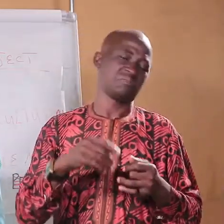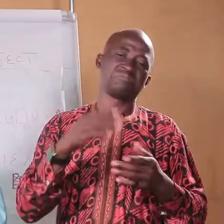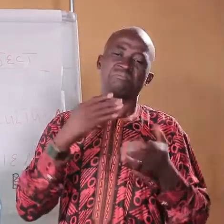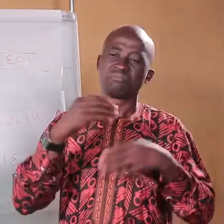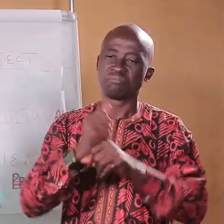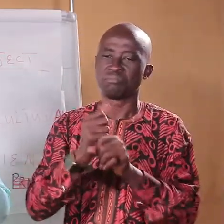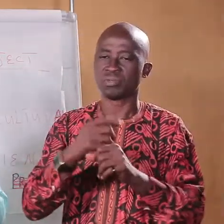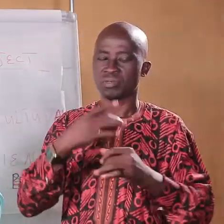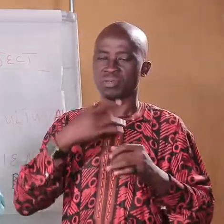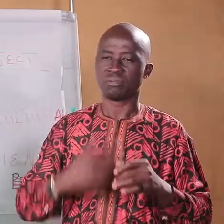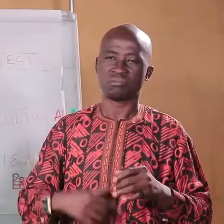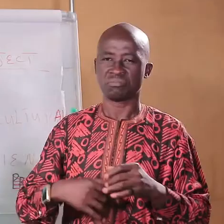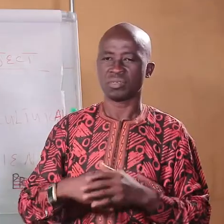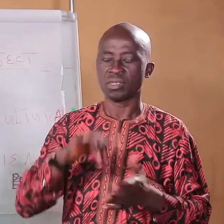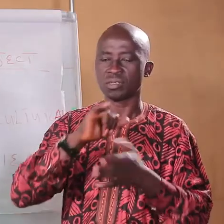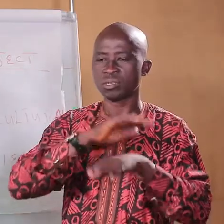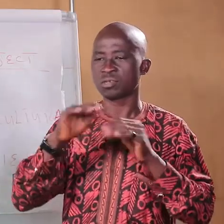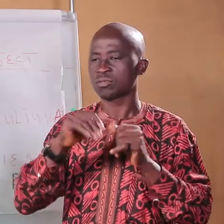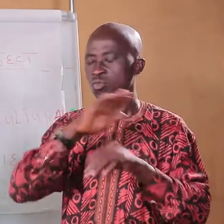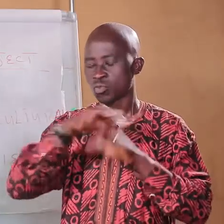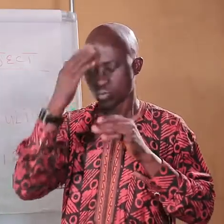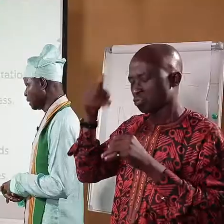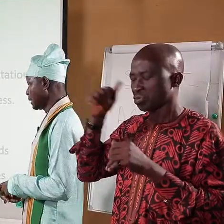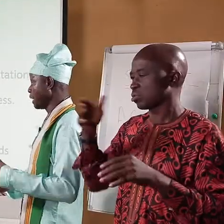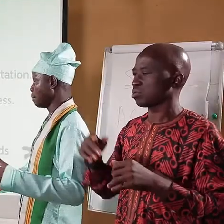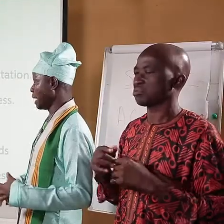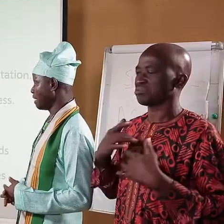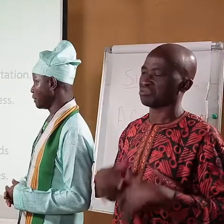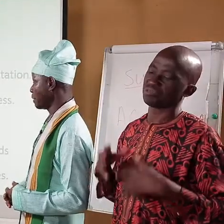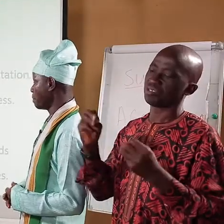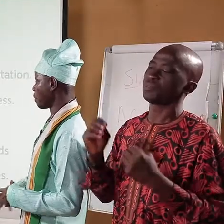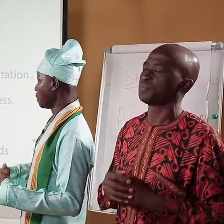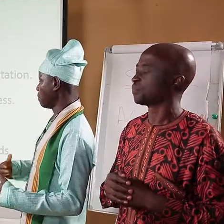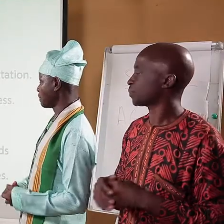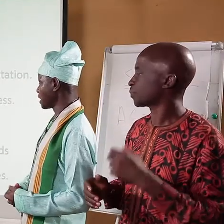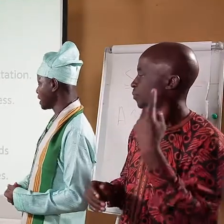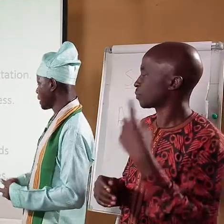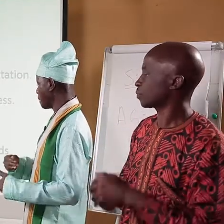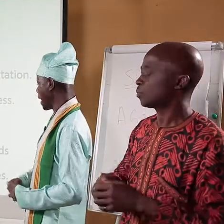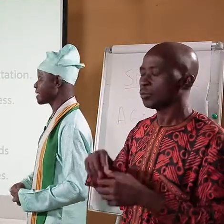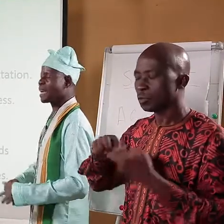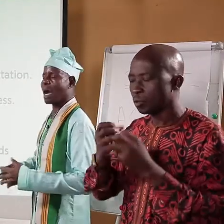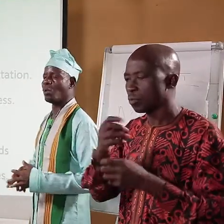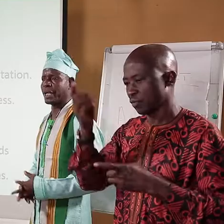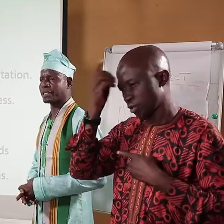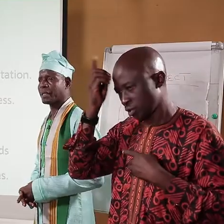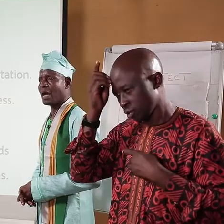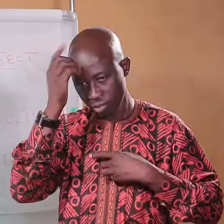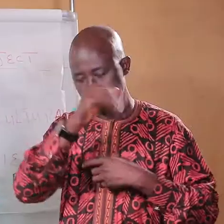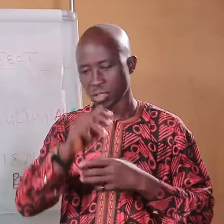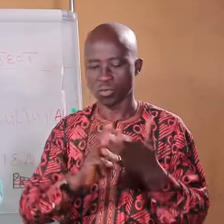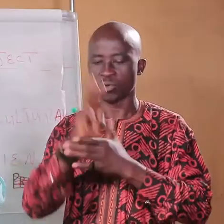farmer, and he will dump the idea of obtaining a loan. Then number 11, problem of disease, pest, and